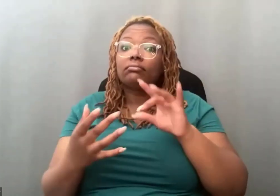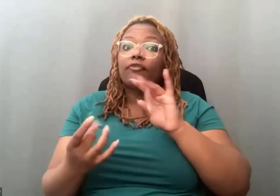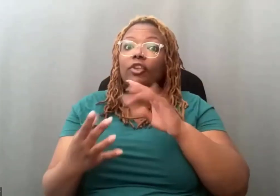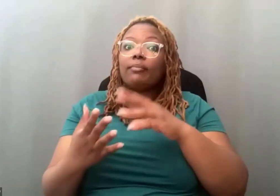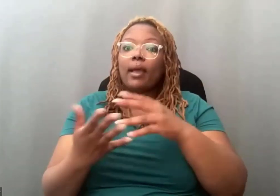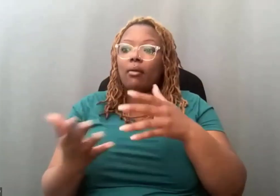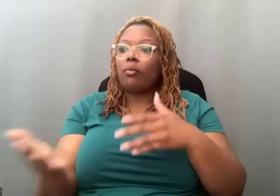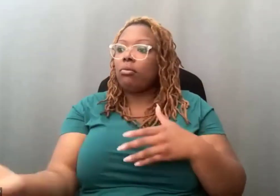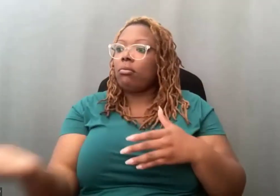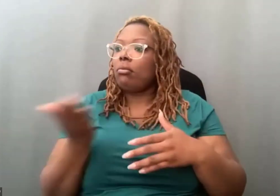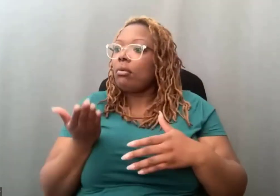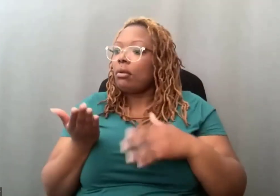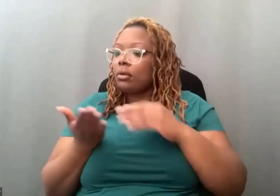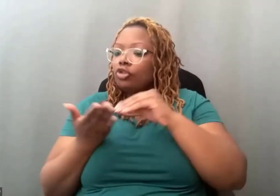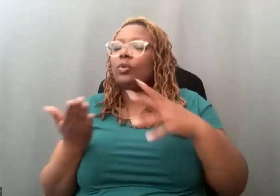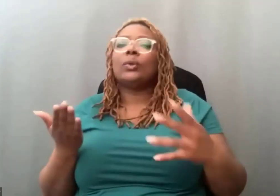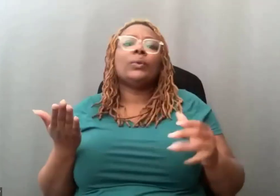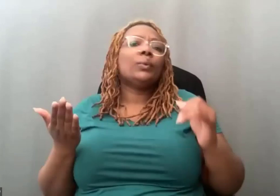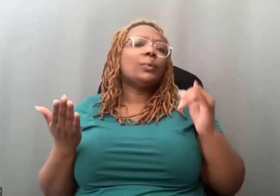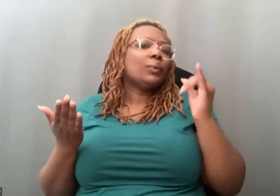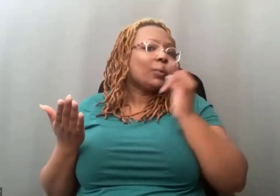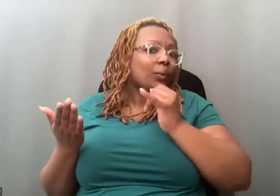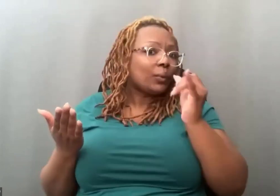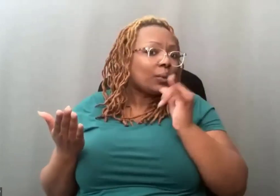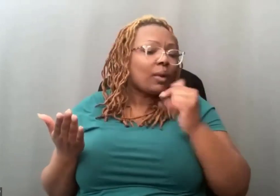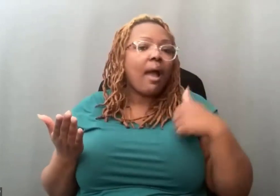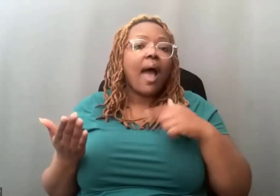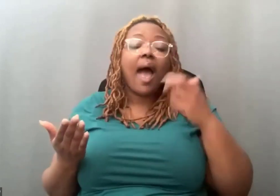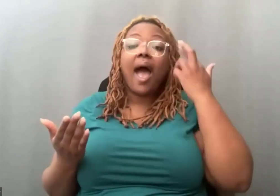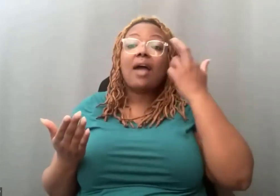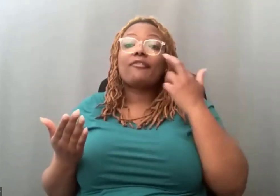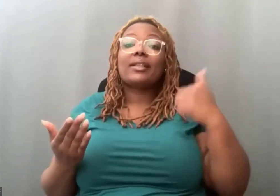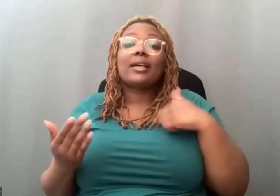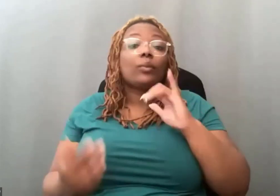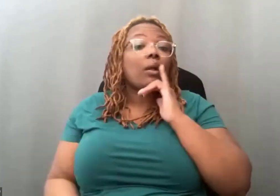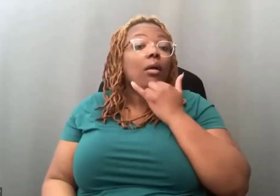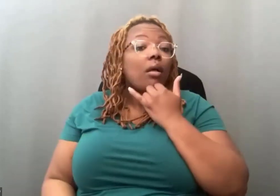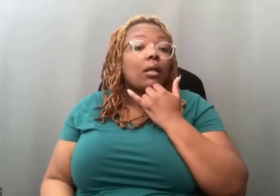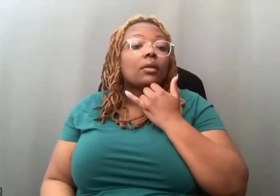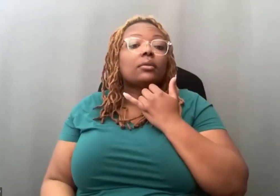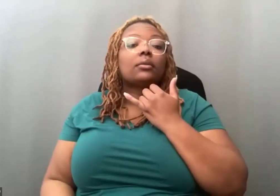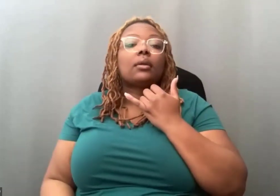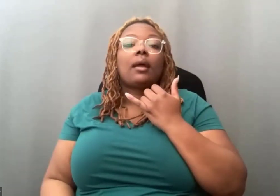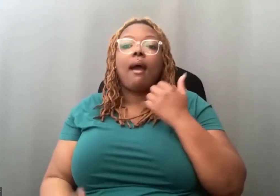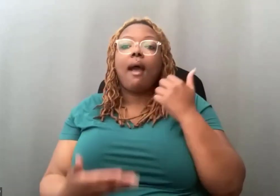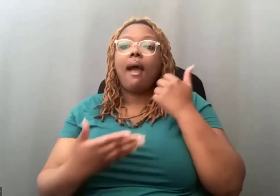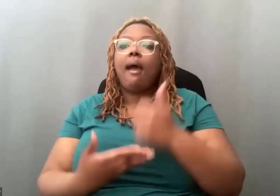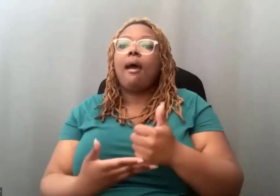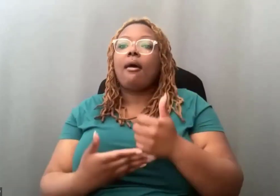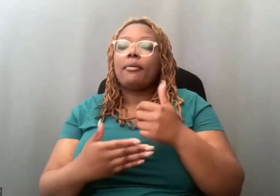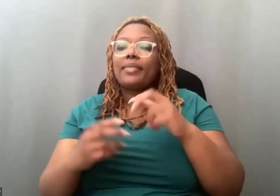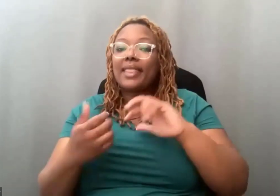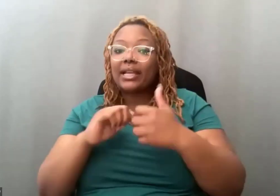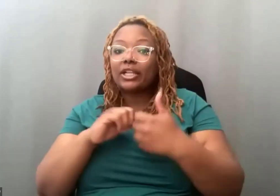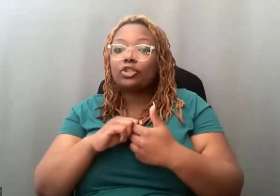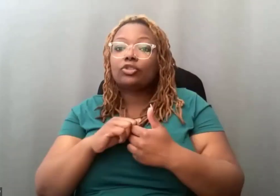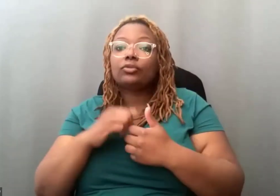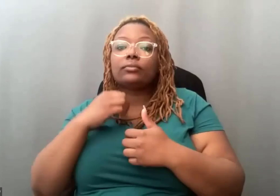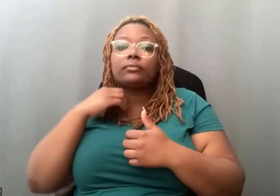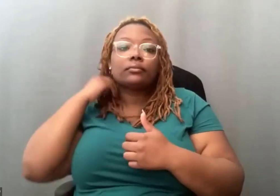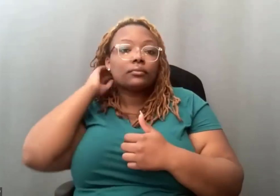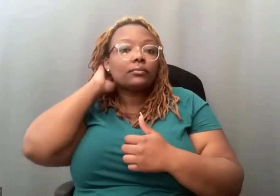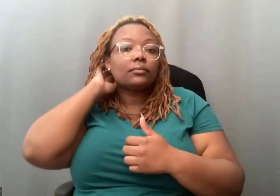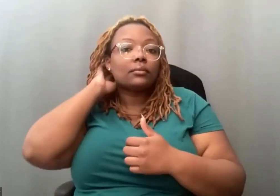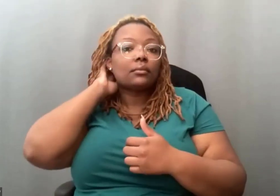get, I realized that we had accidentally kind of helped that problem in